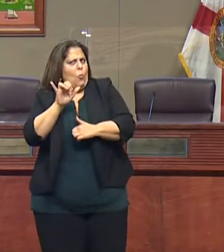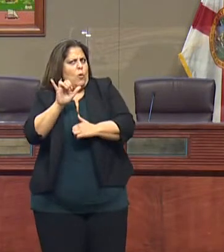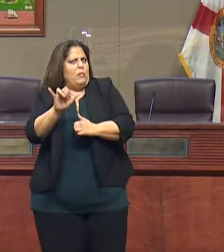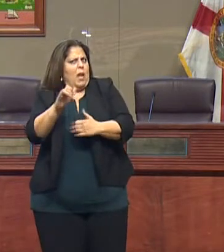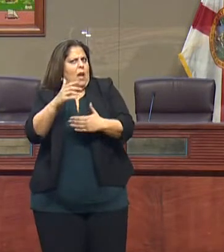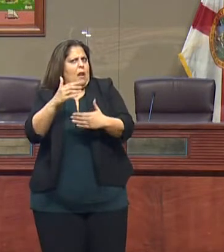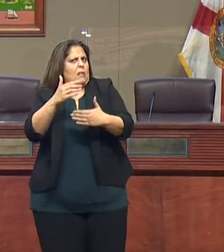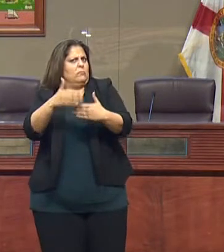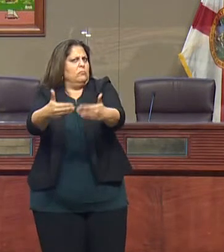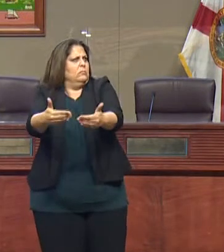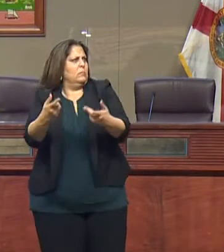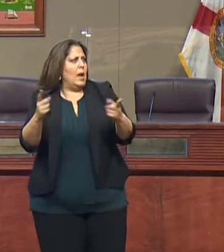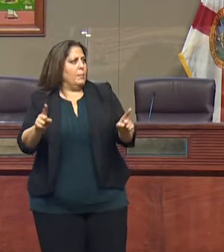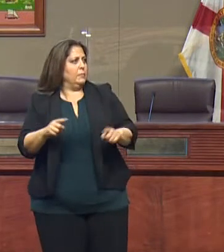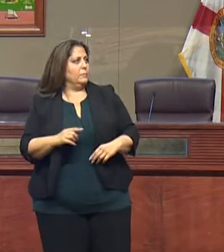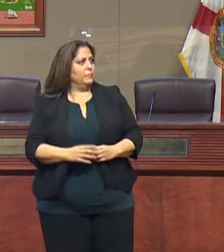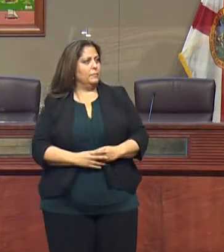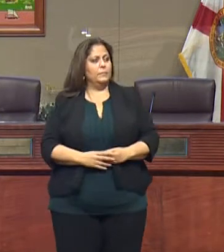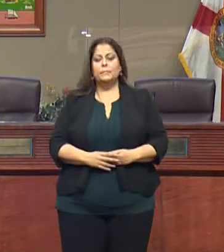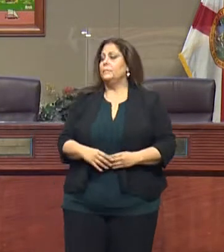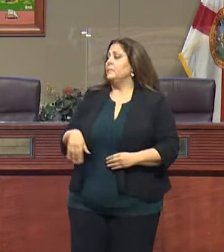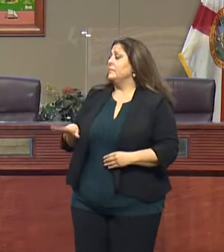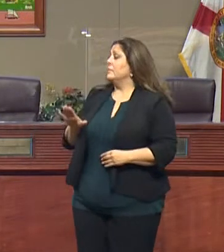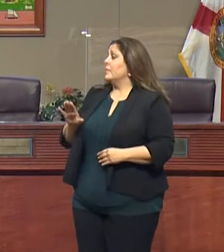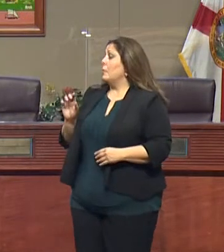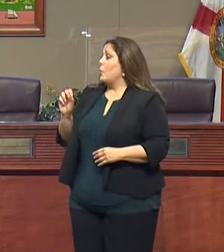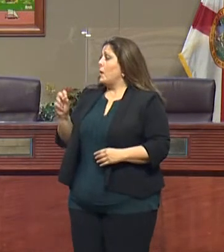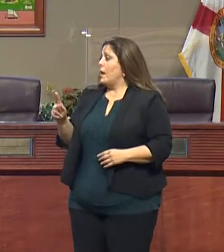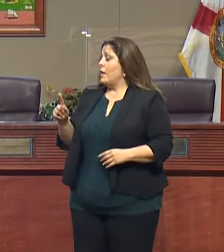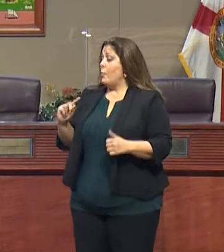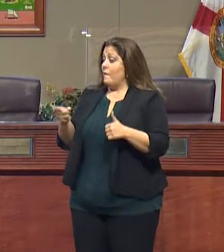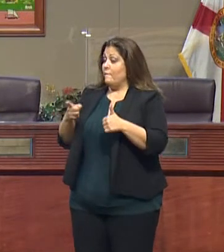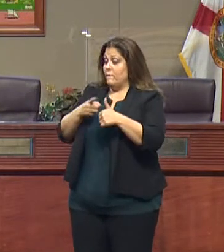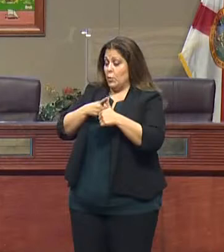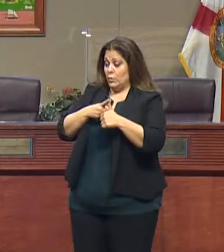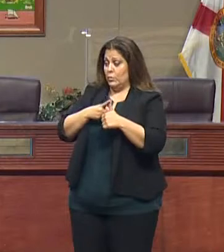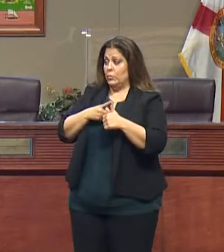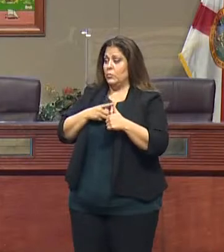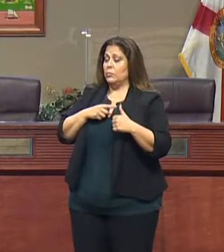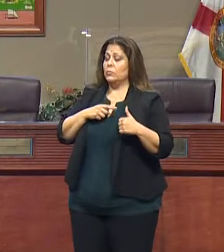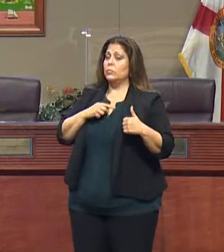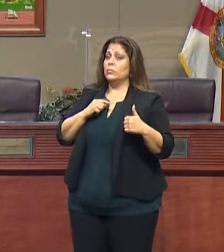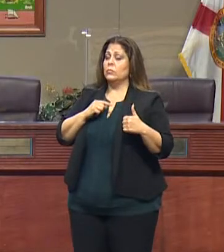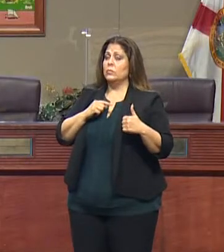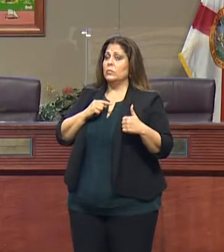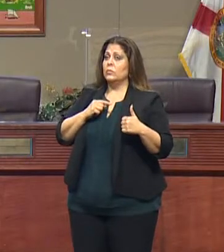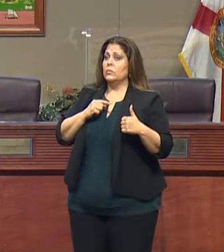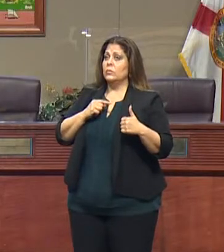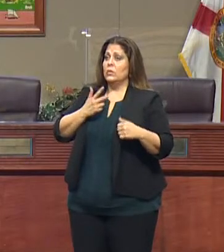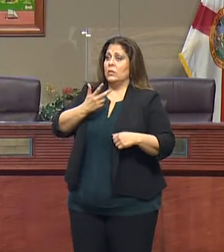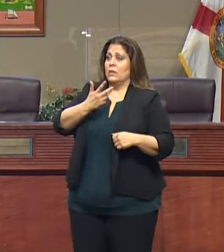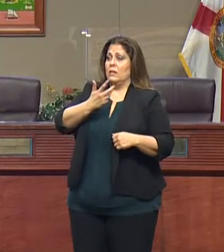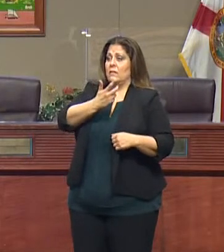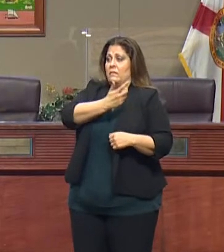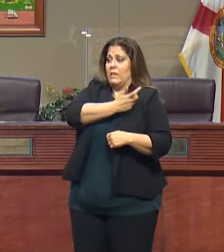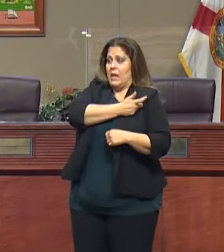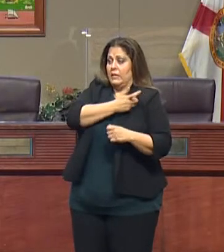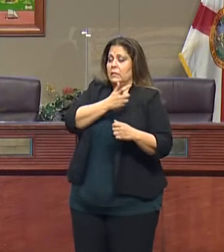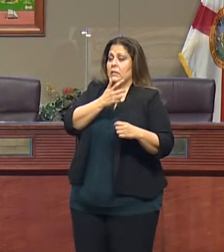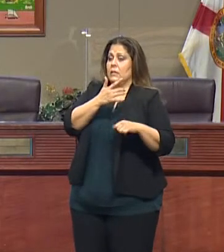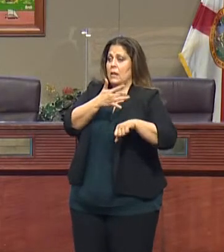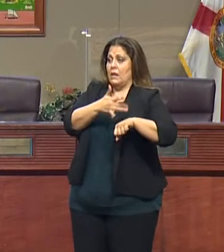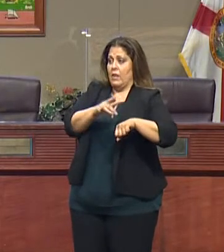out? Okay, regarding the vaccine availability